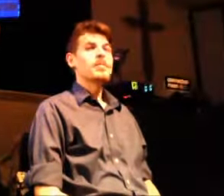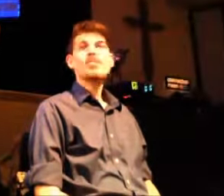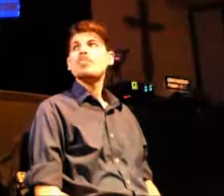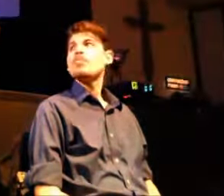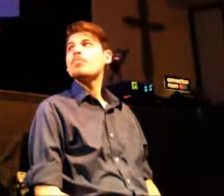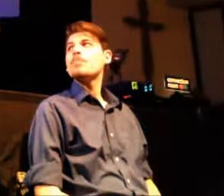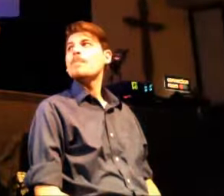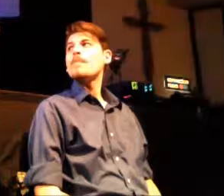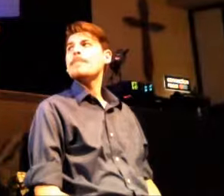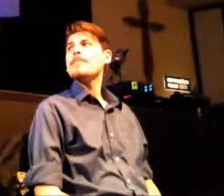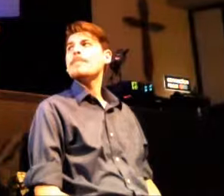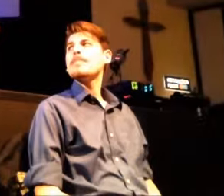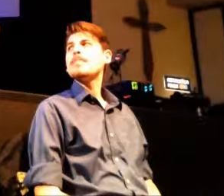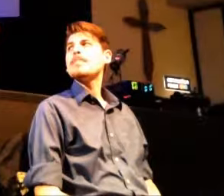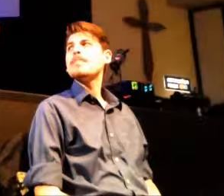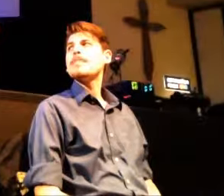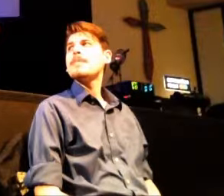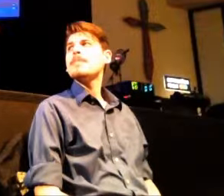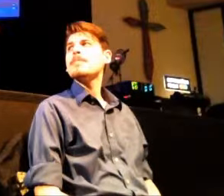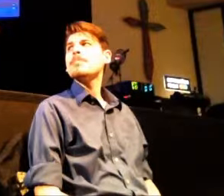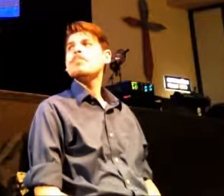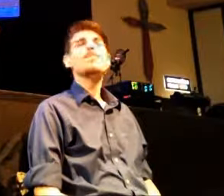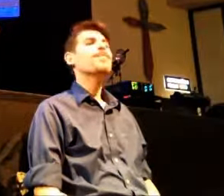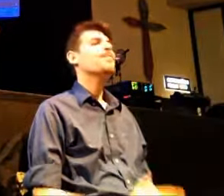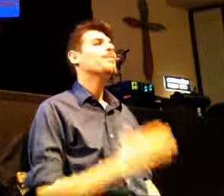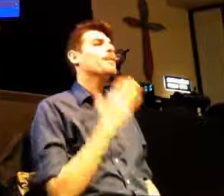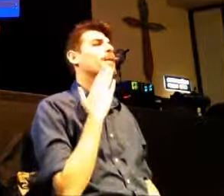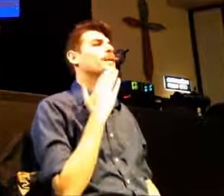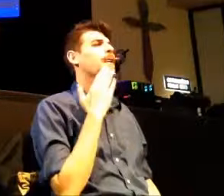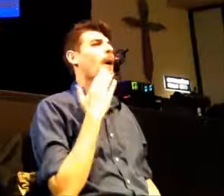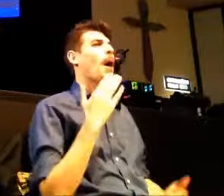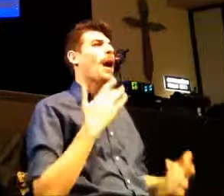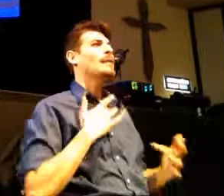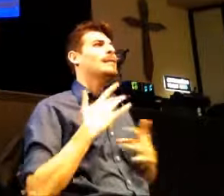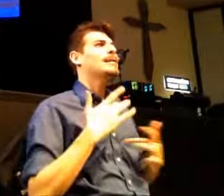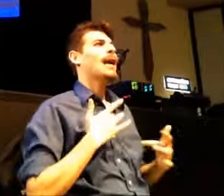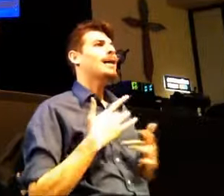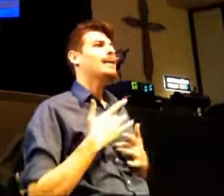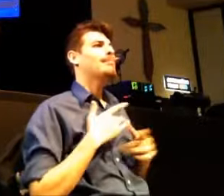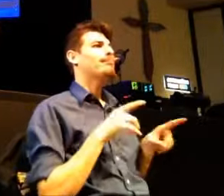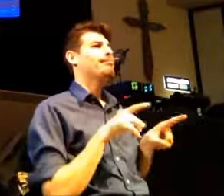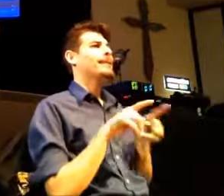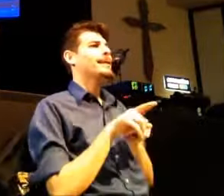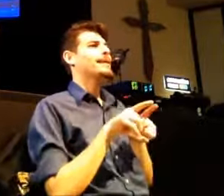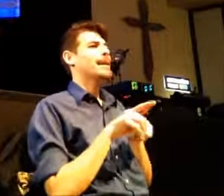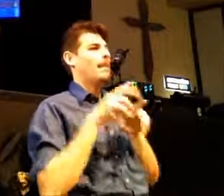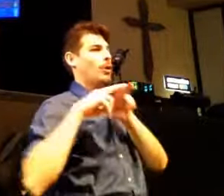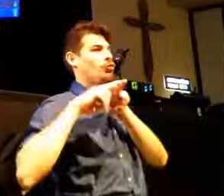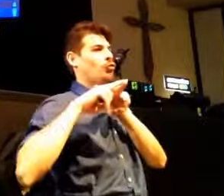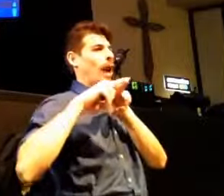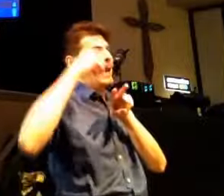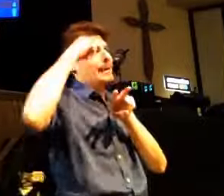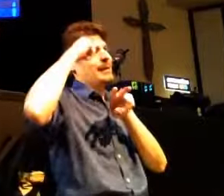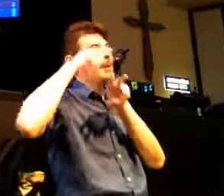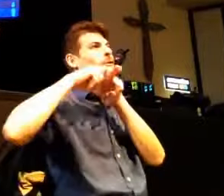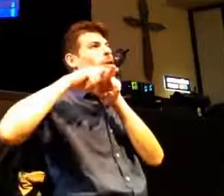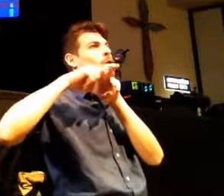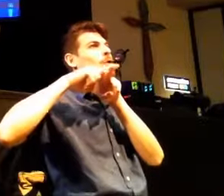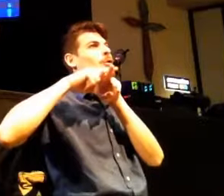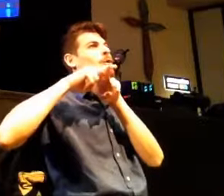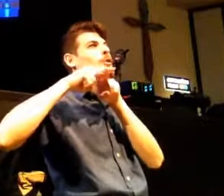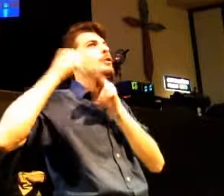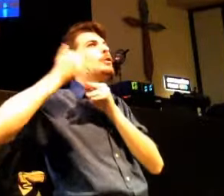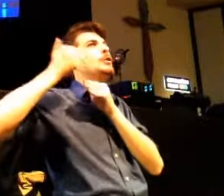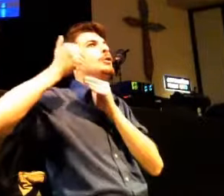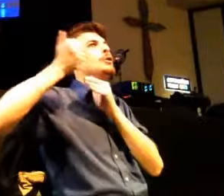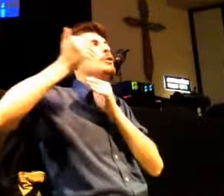You know, anxiety is like a runaway train inside of your mind, isn't it? You start thinking about something and going through the